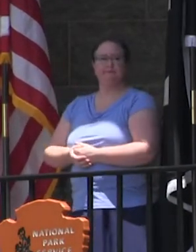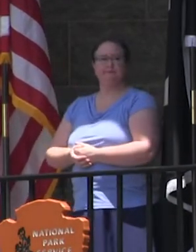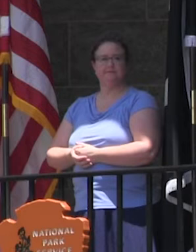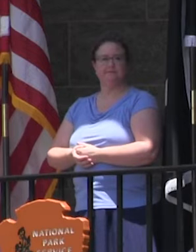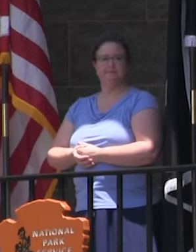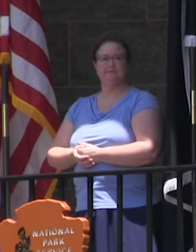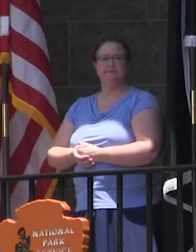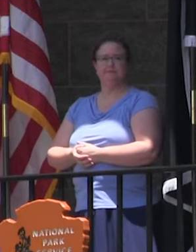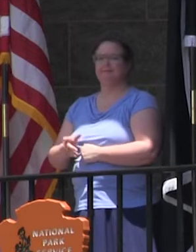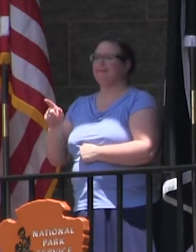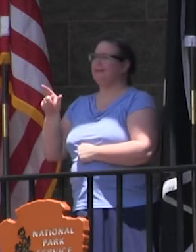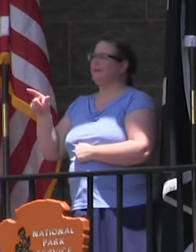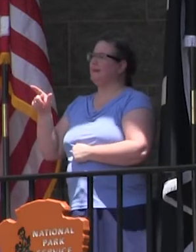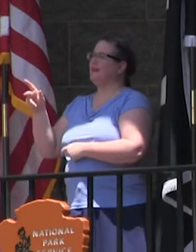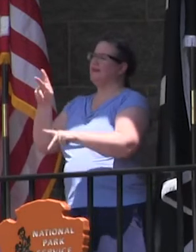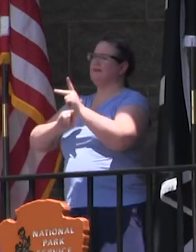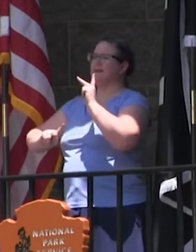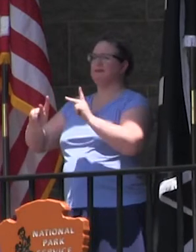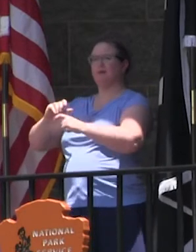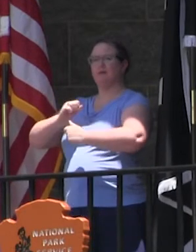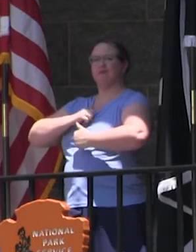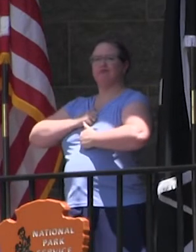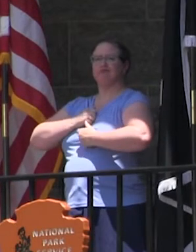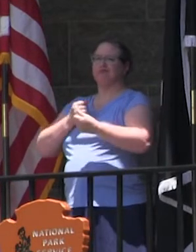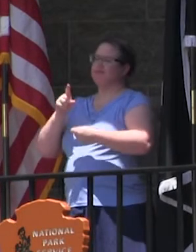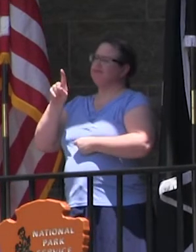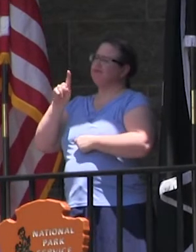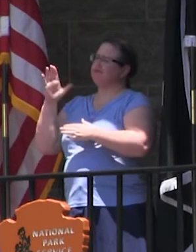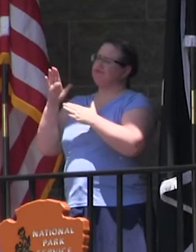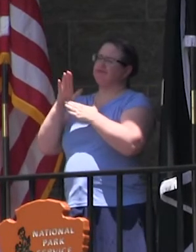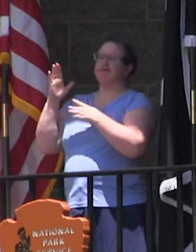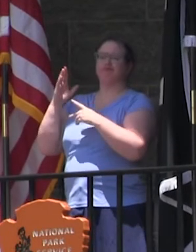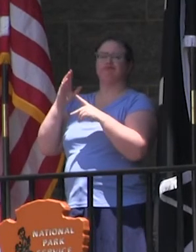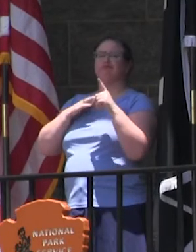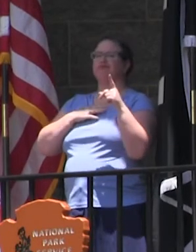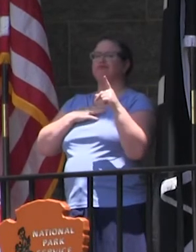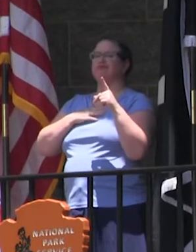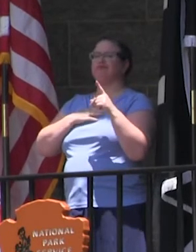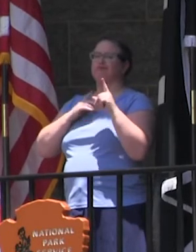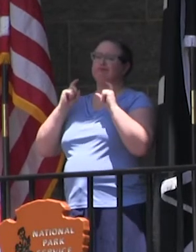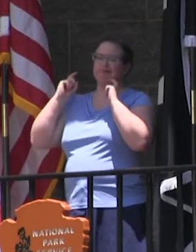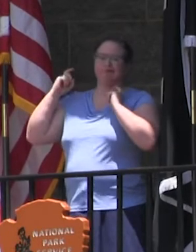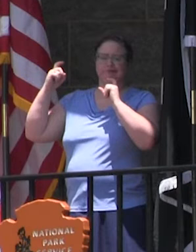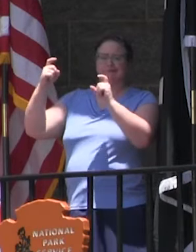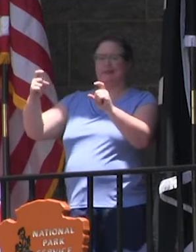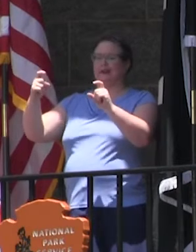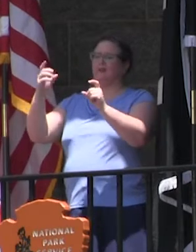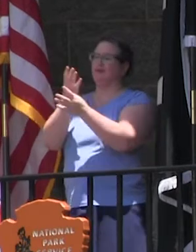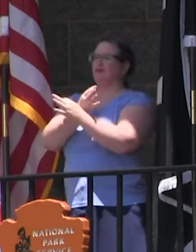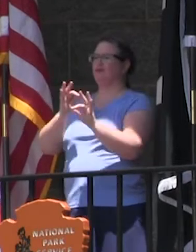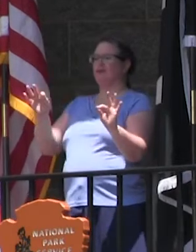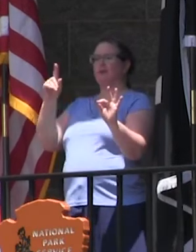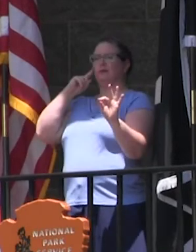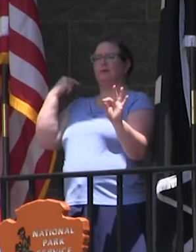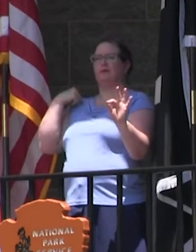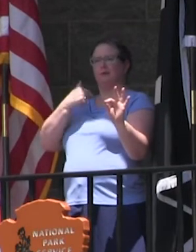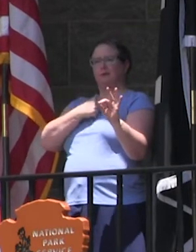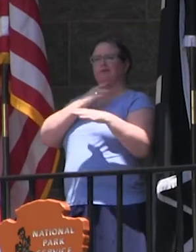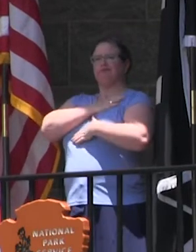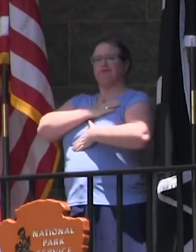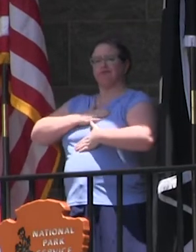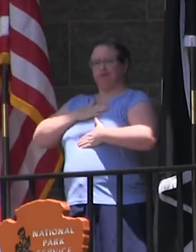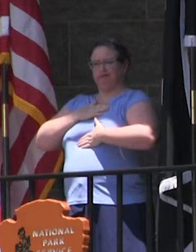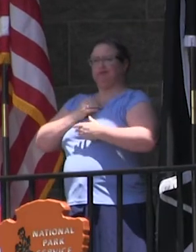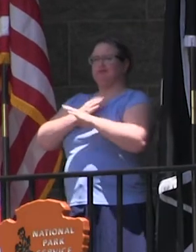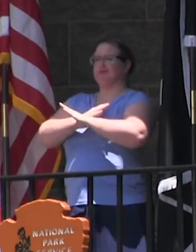These selfless patriots paid the ultimate price for the freedoms we enjoy in America.